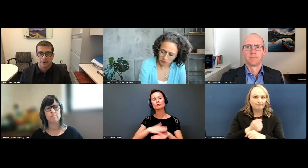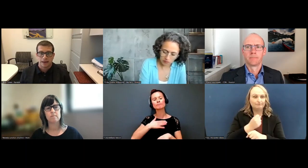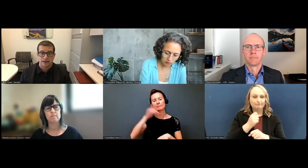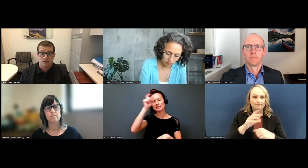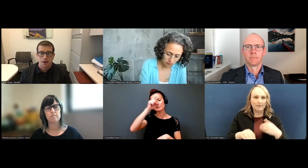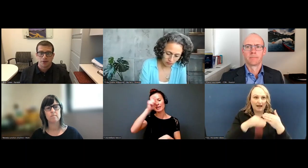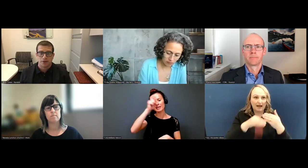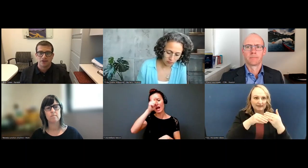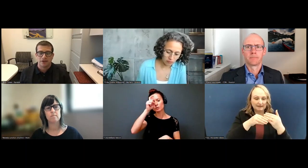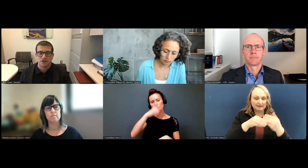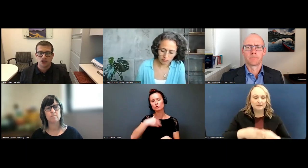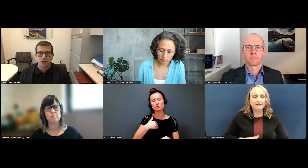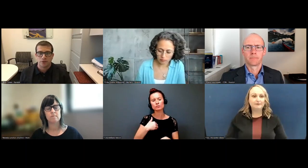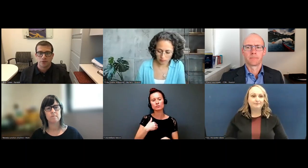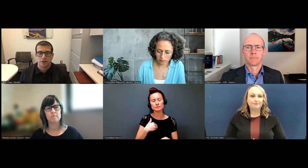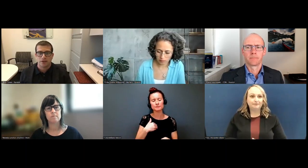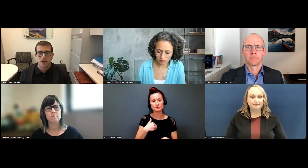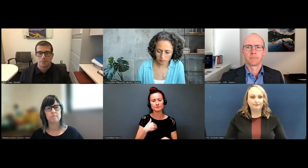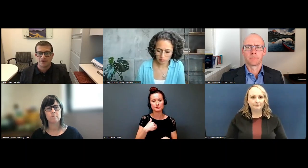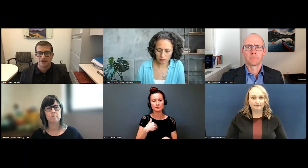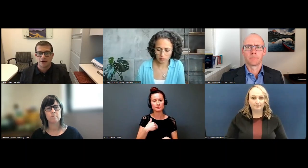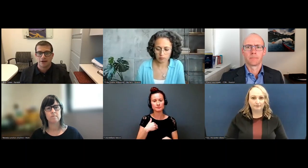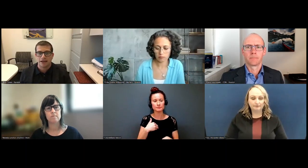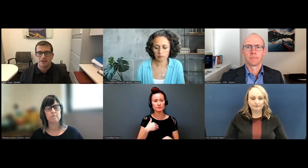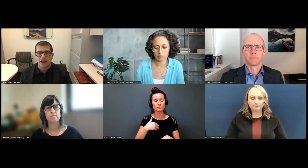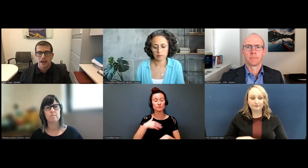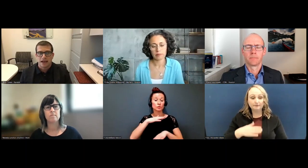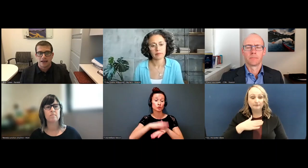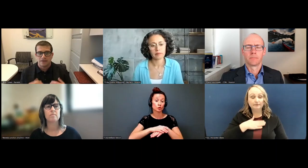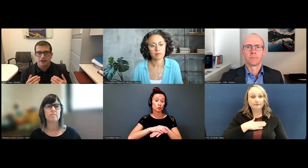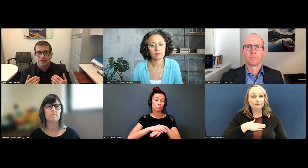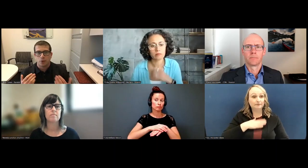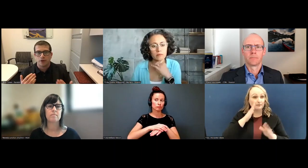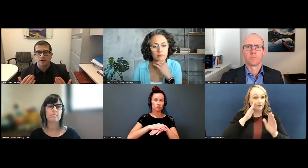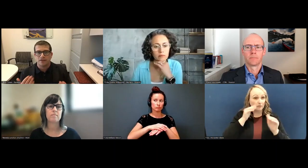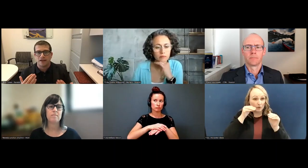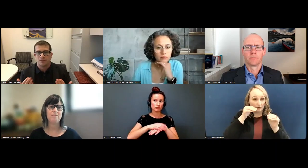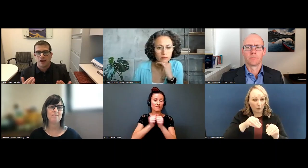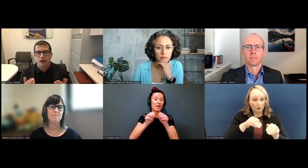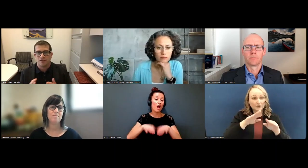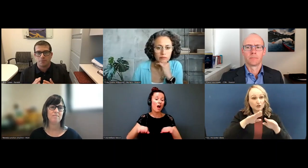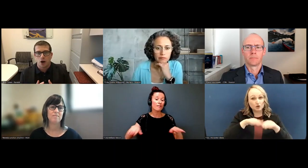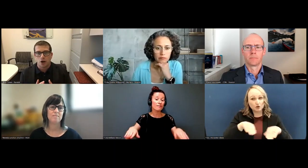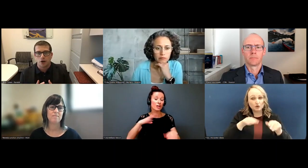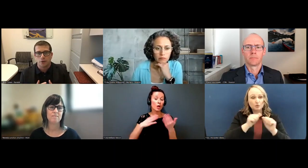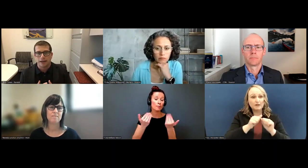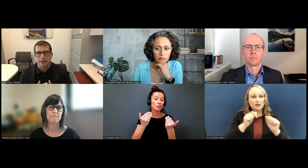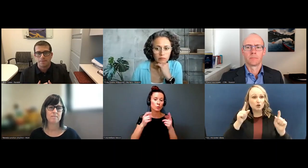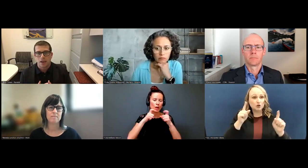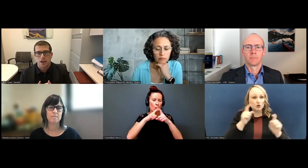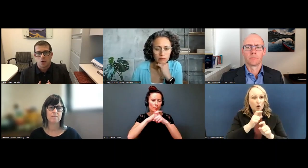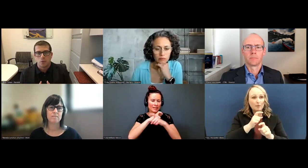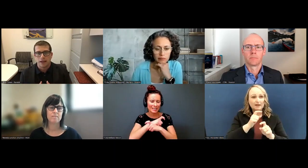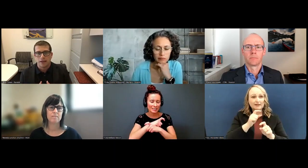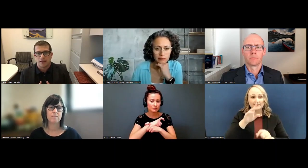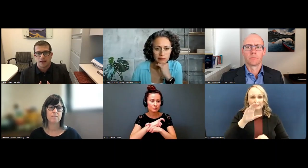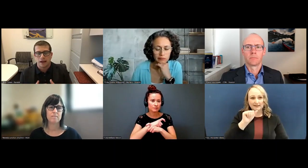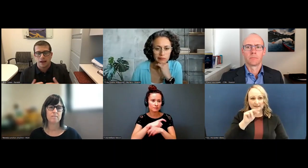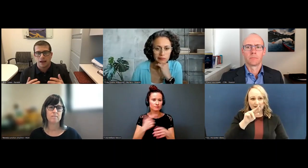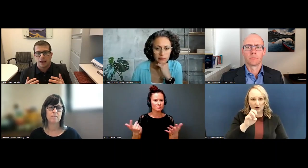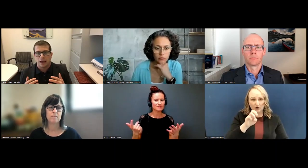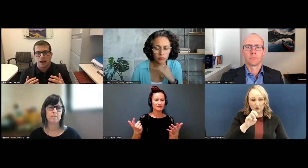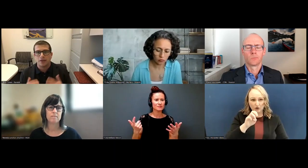in this population of children with complex care needs is the importance sometimes of partnering